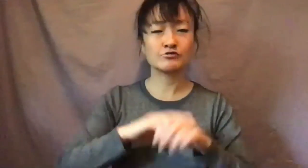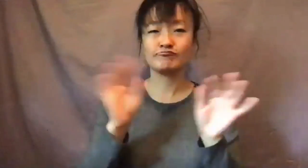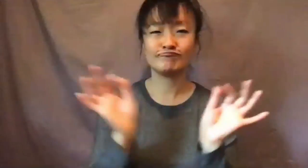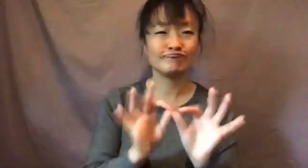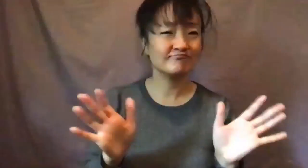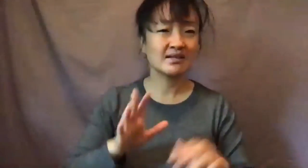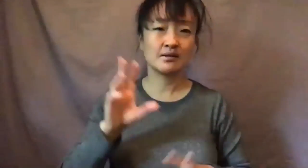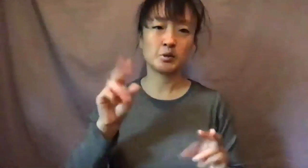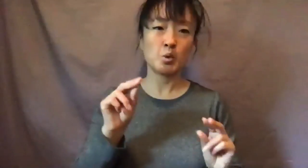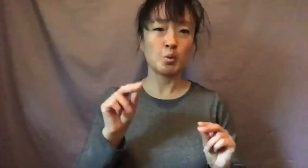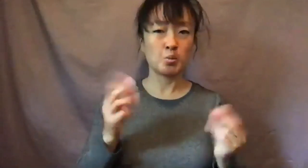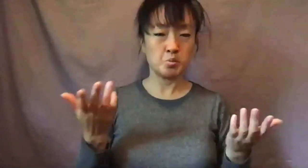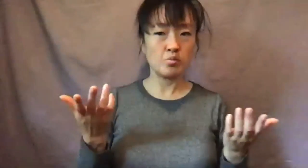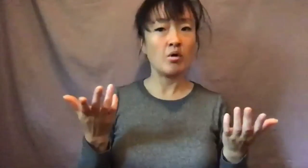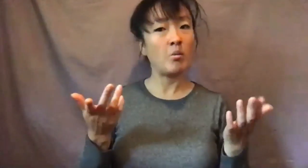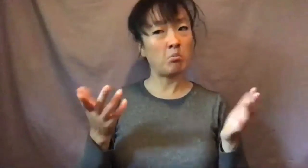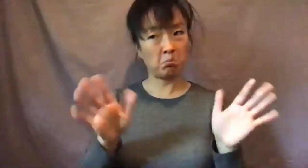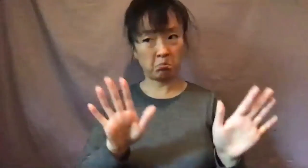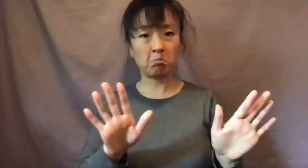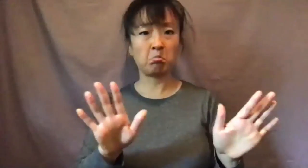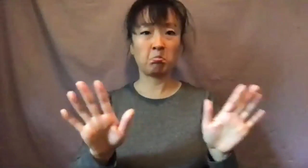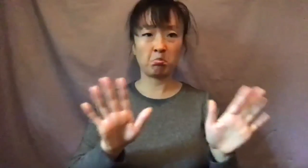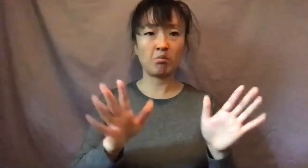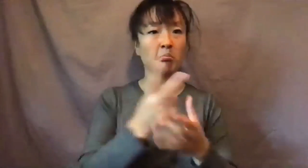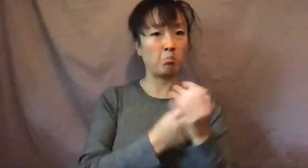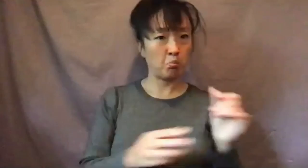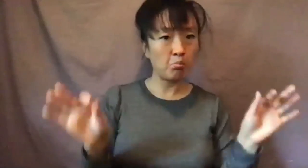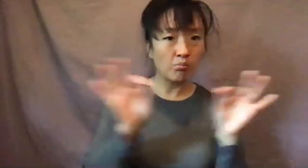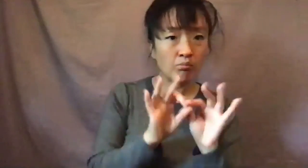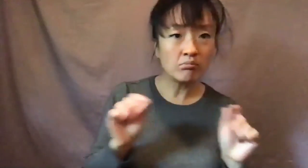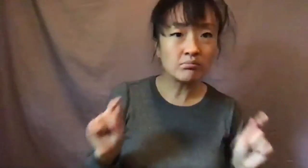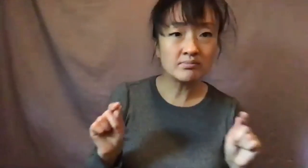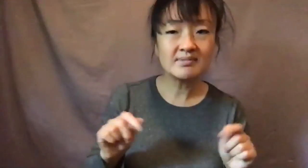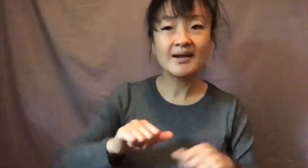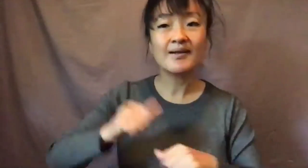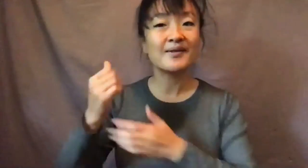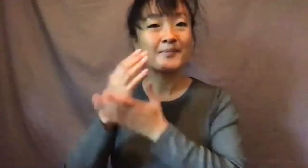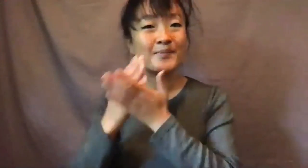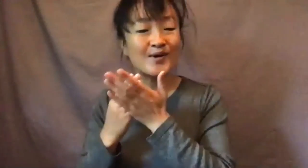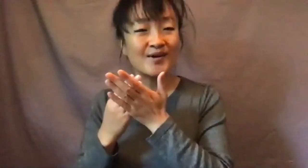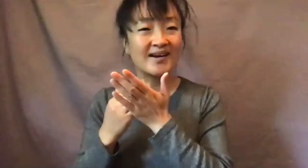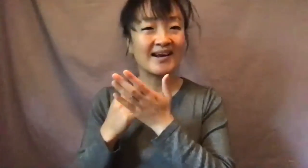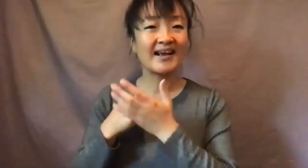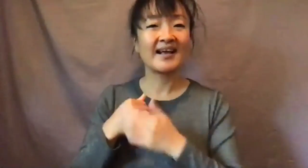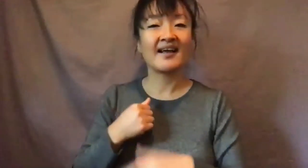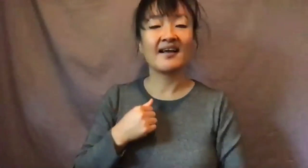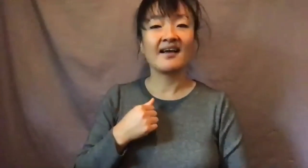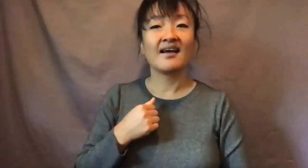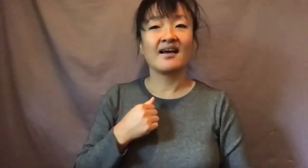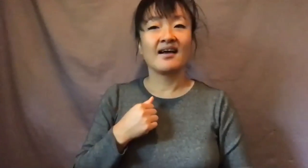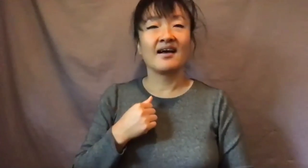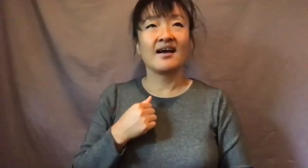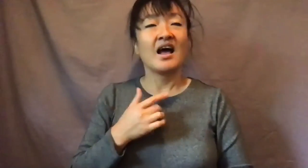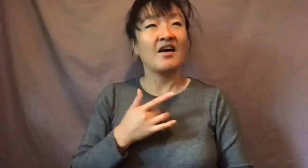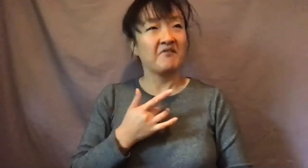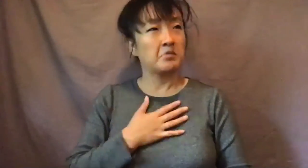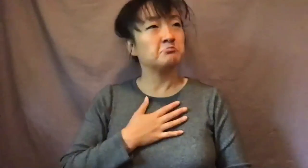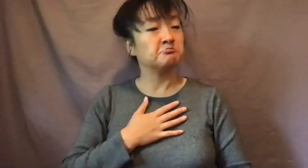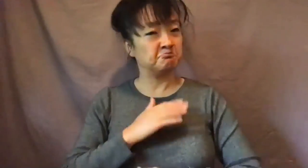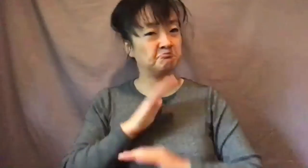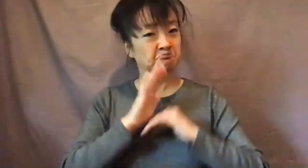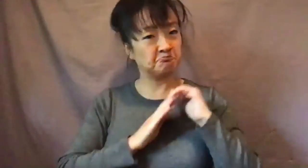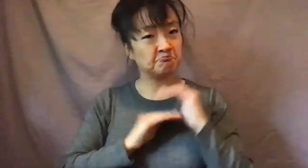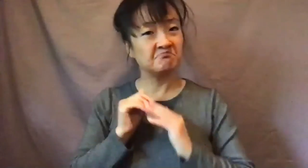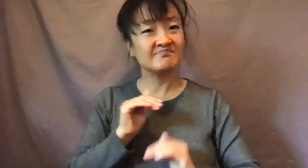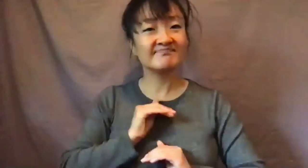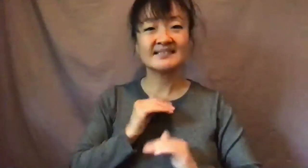true, yes. But the other piece of this is that I find as consolation is that no matter, even as small as we are,